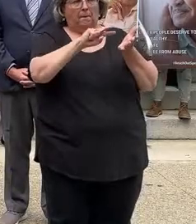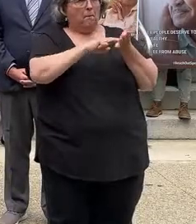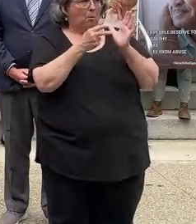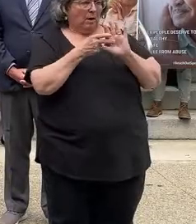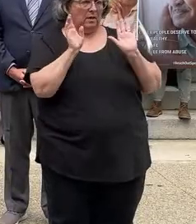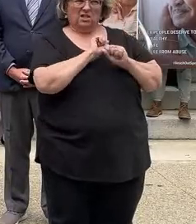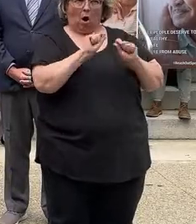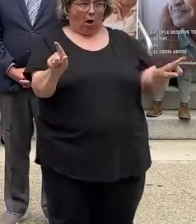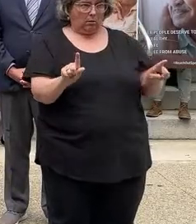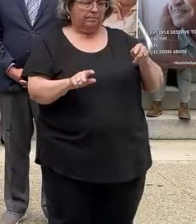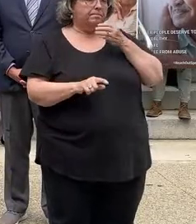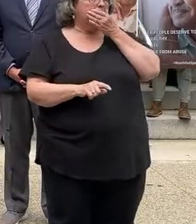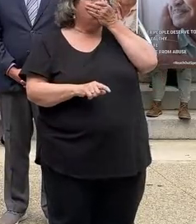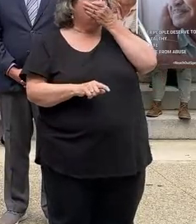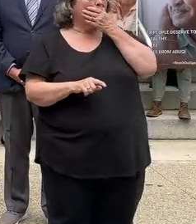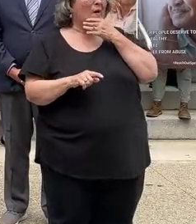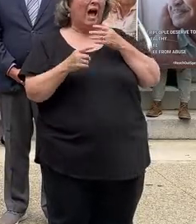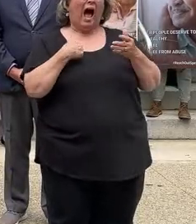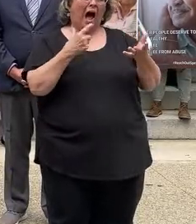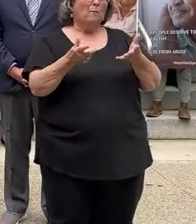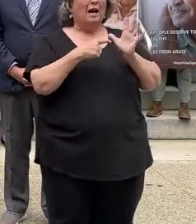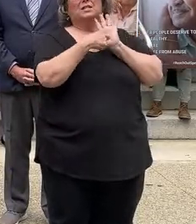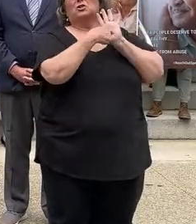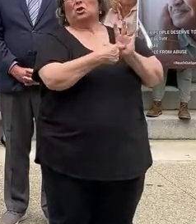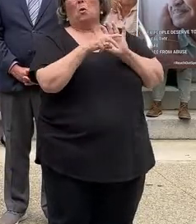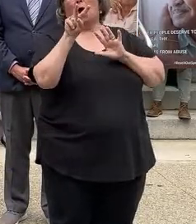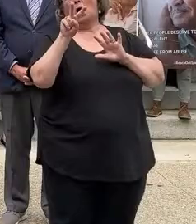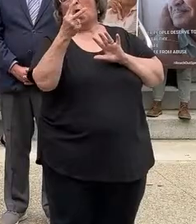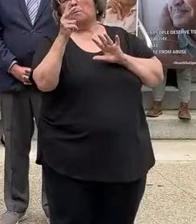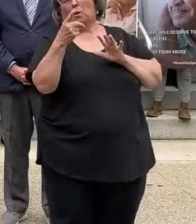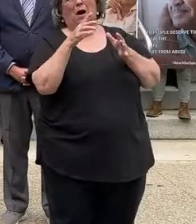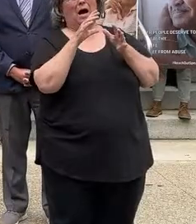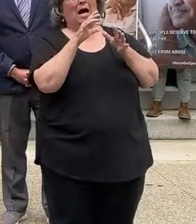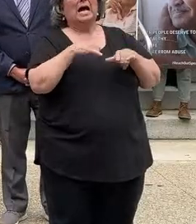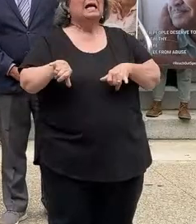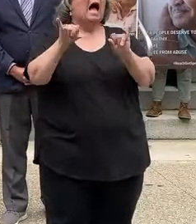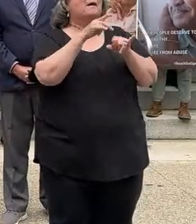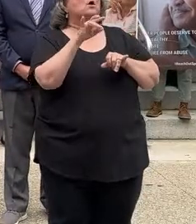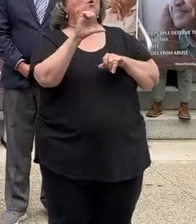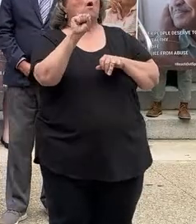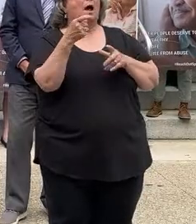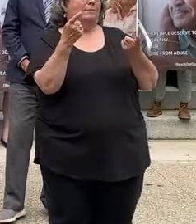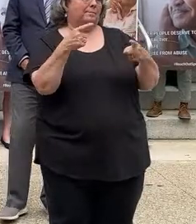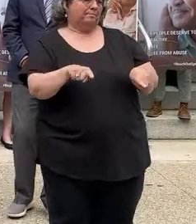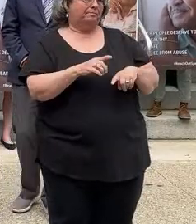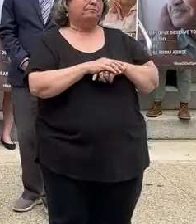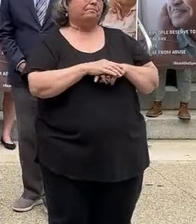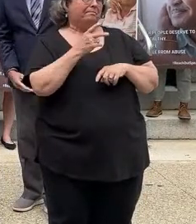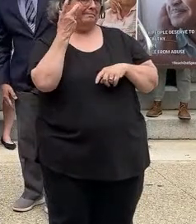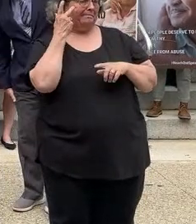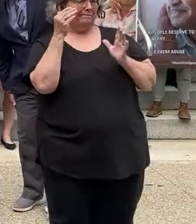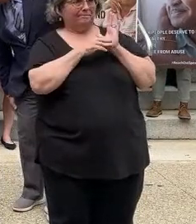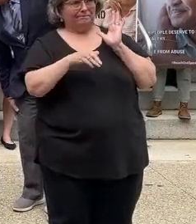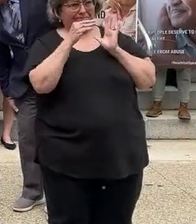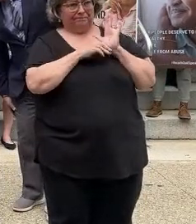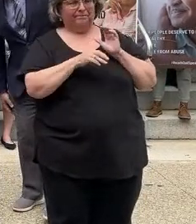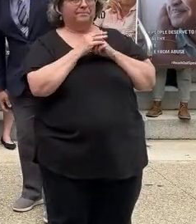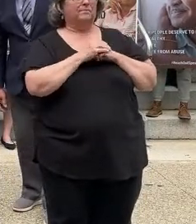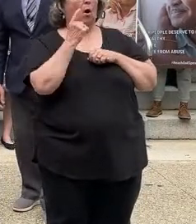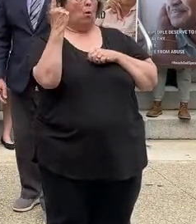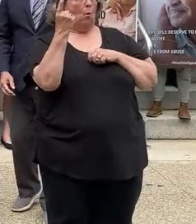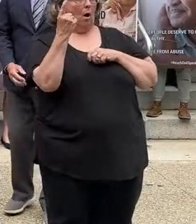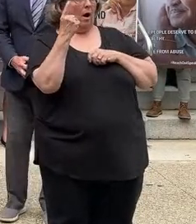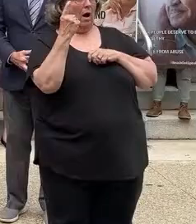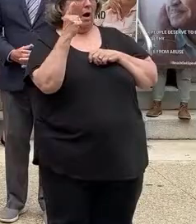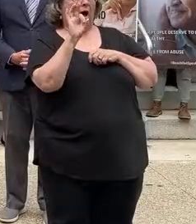purposes. So I want to just highlight a couple of the common crimes that we see and have been seeing most frequently. One of them